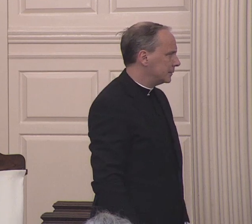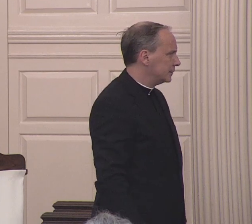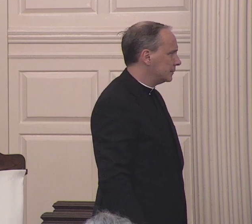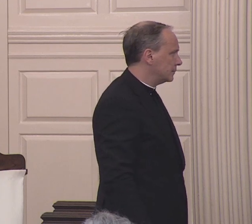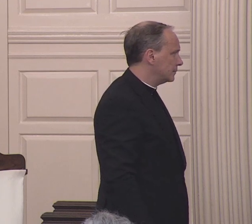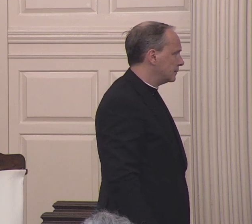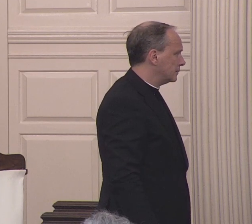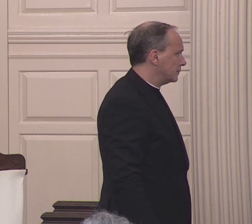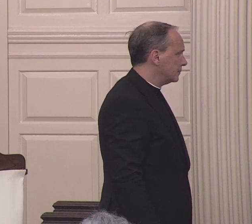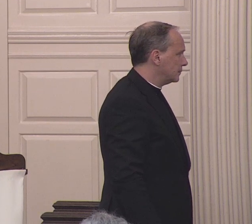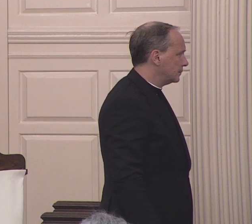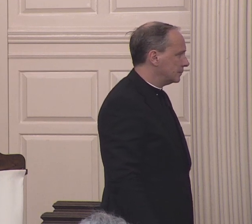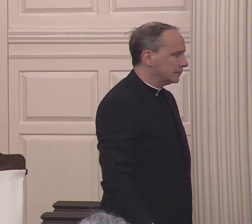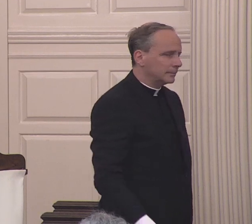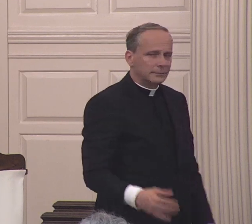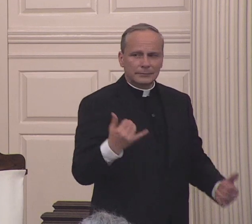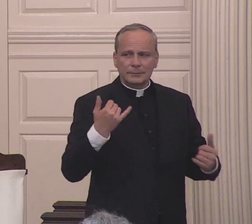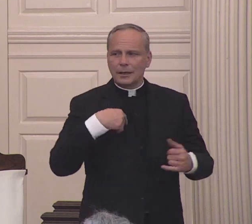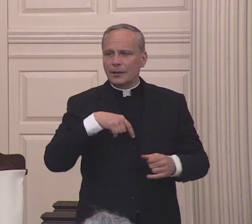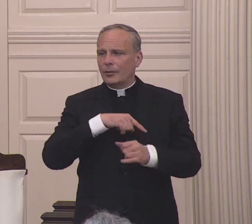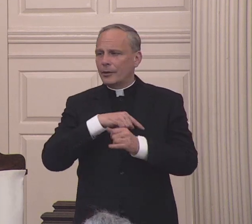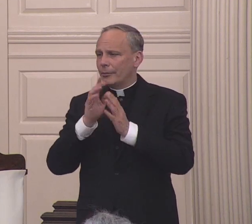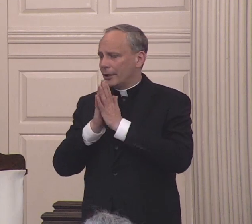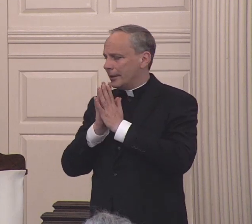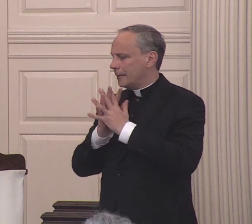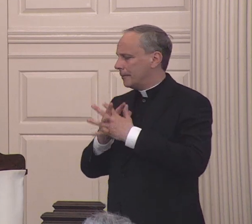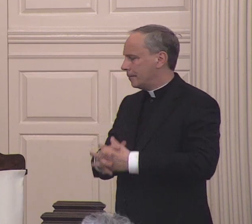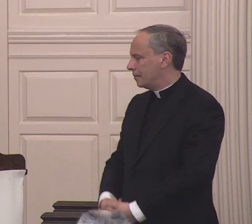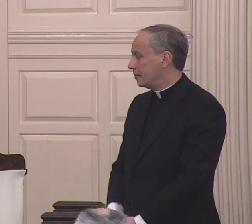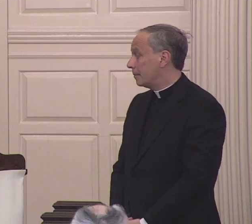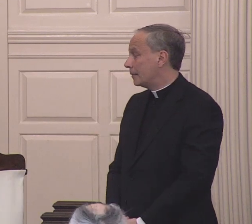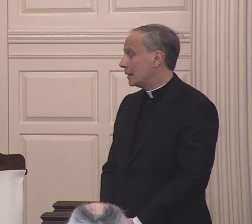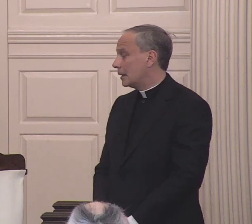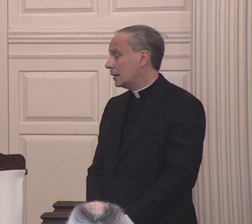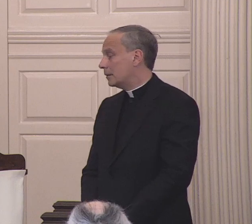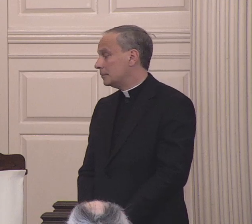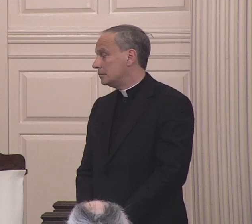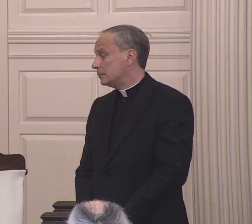Amen. Let us pray.